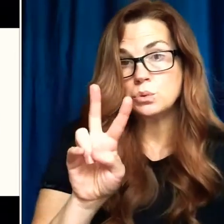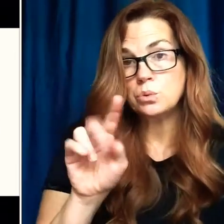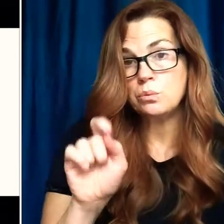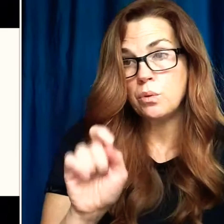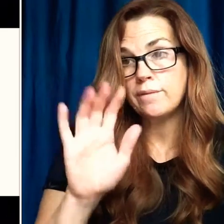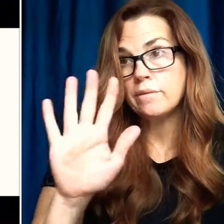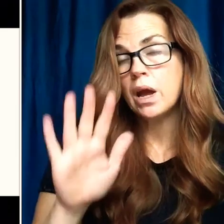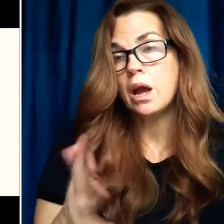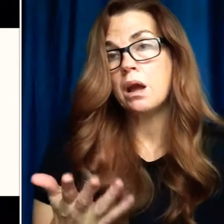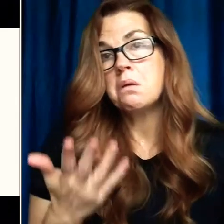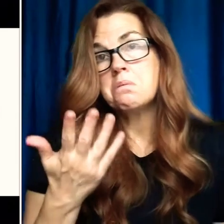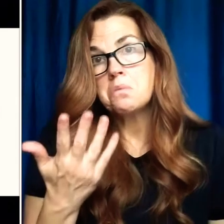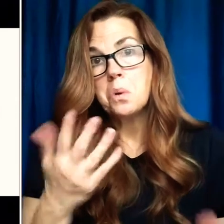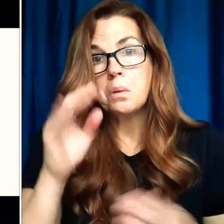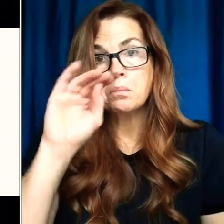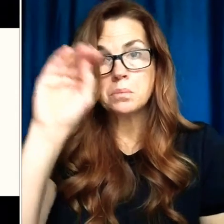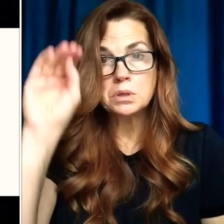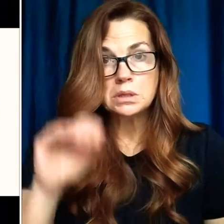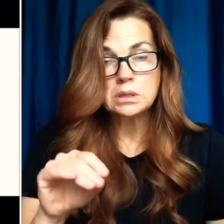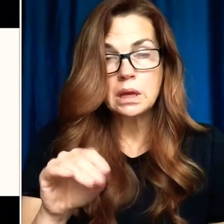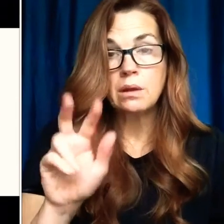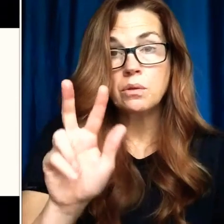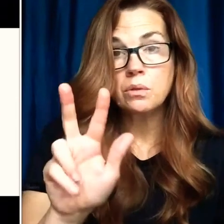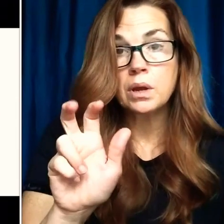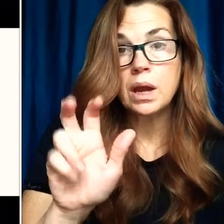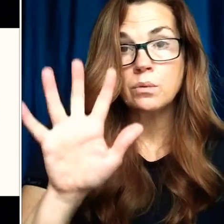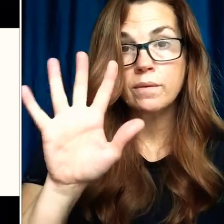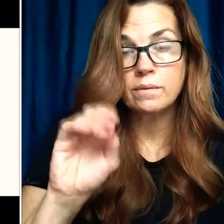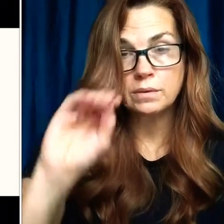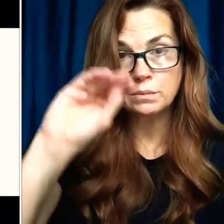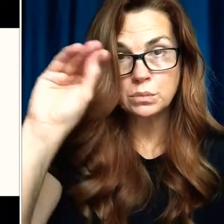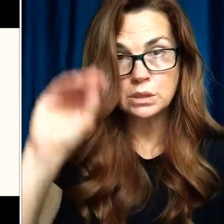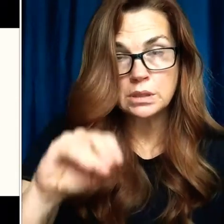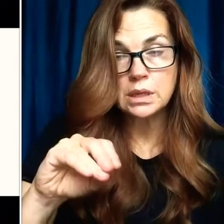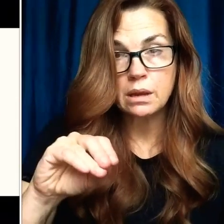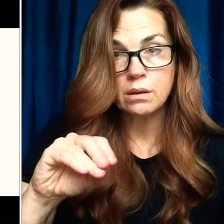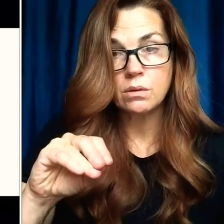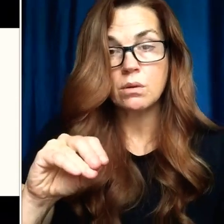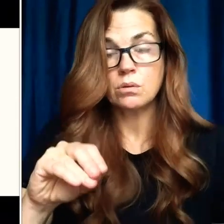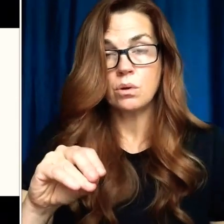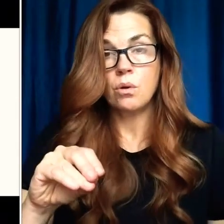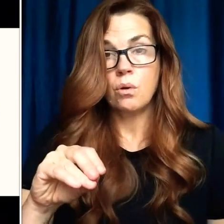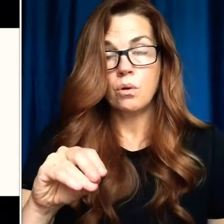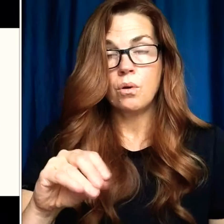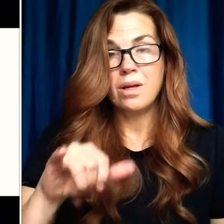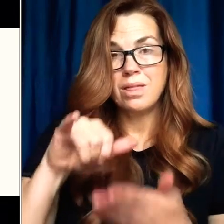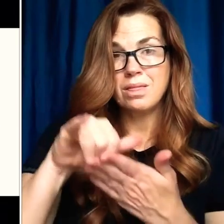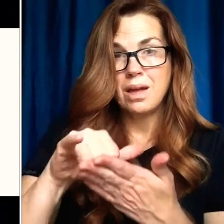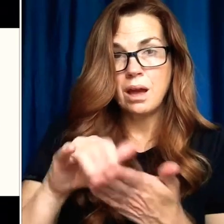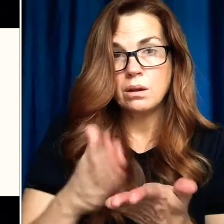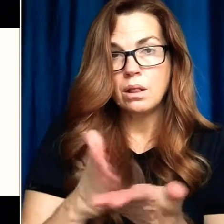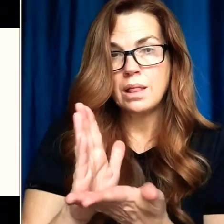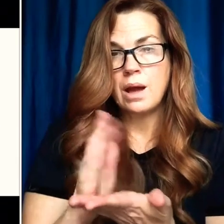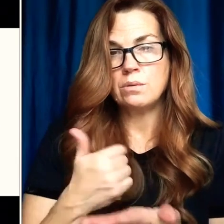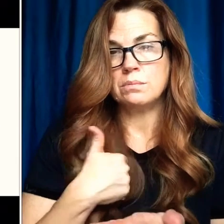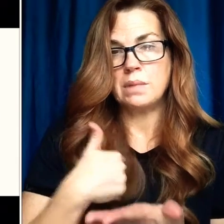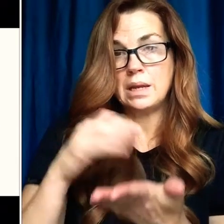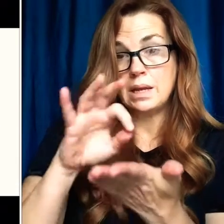350%. These numbers allow me to count, to show the absence of value, to count down or to